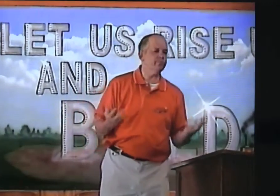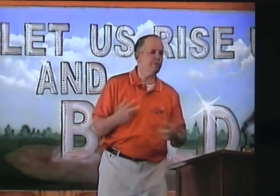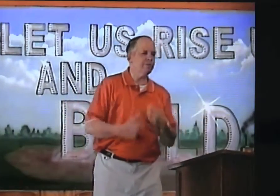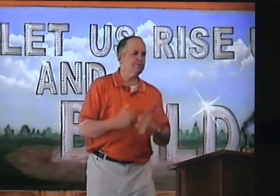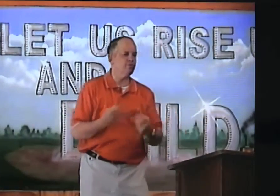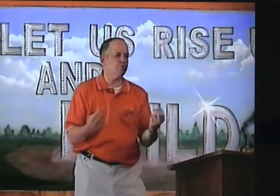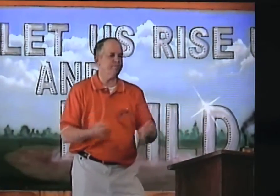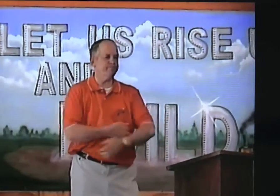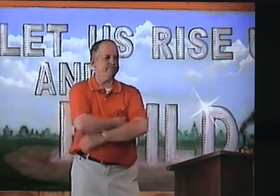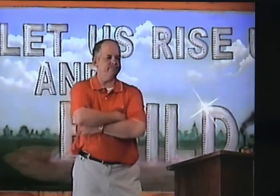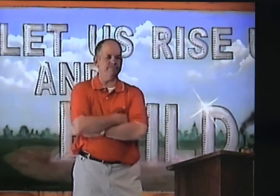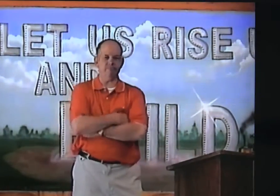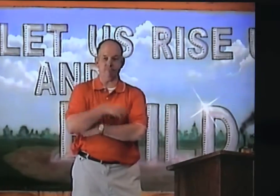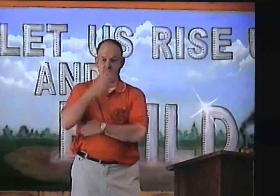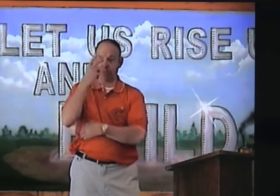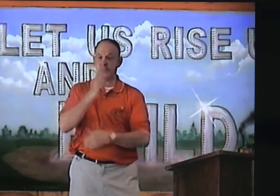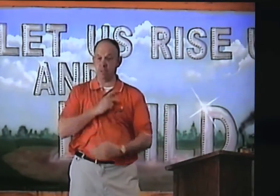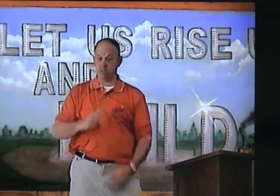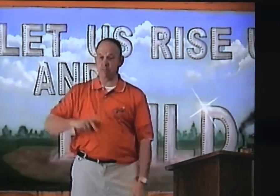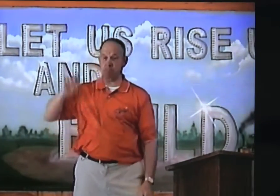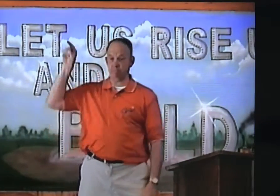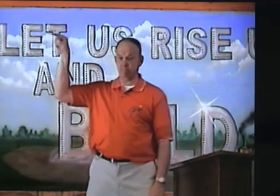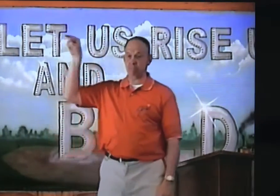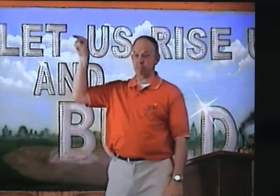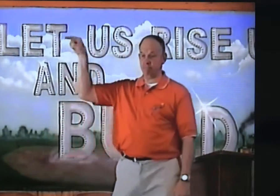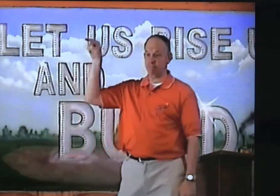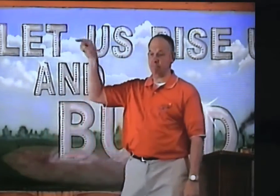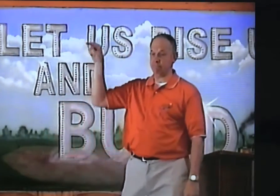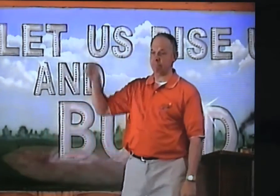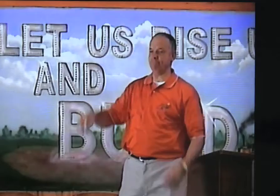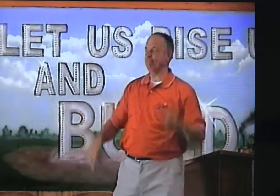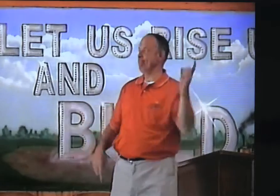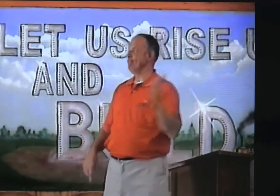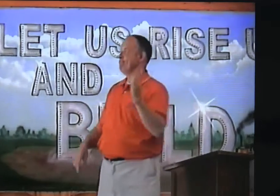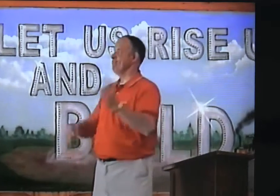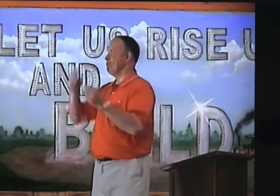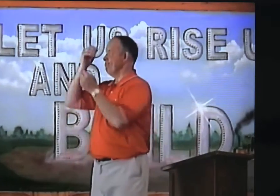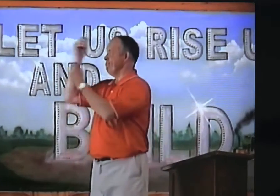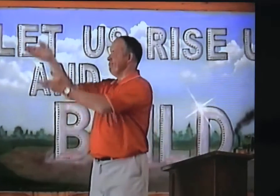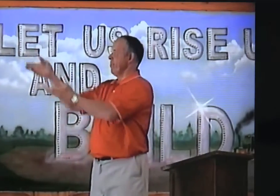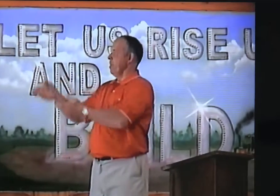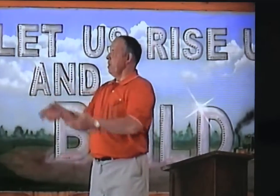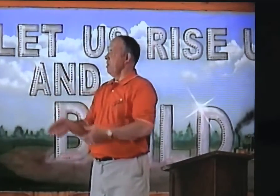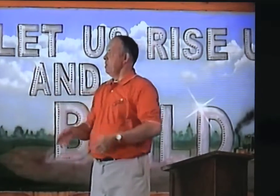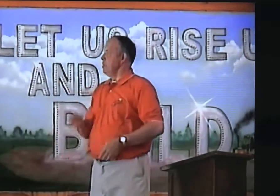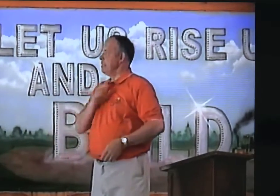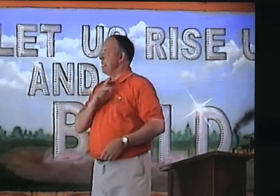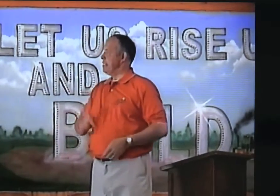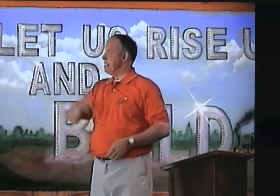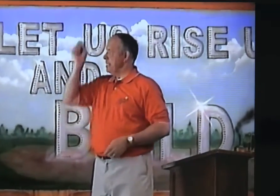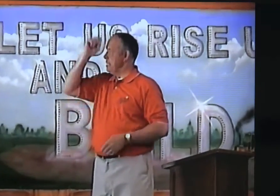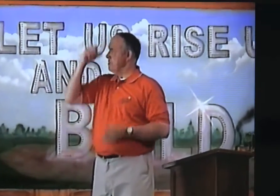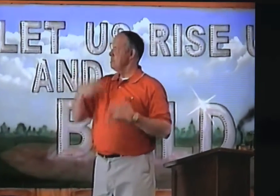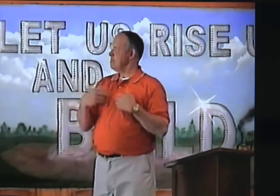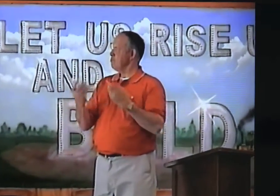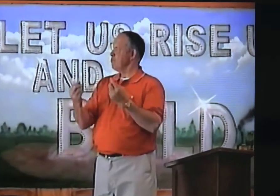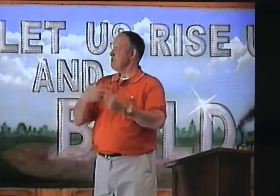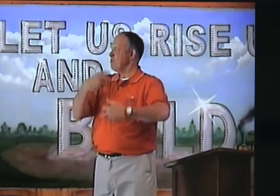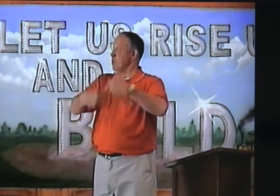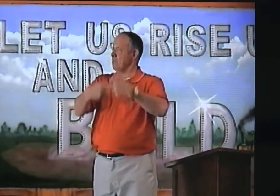do you do? What's the problem? The different king, King Solomon. The King Solomon?